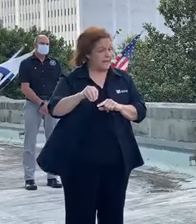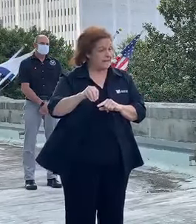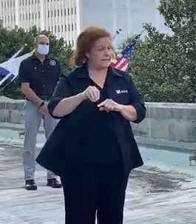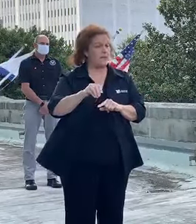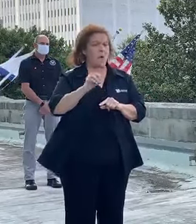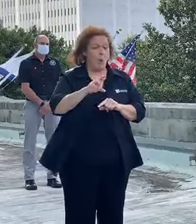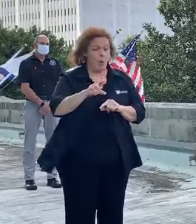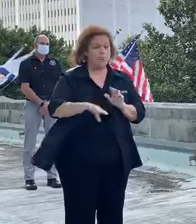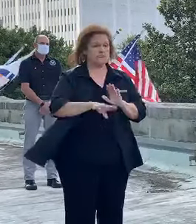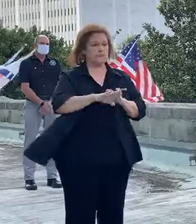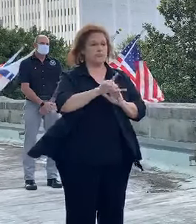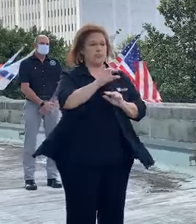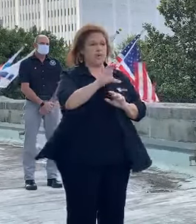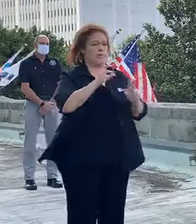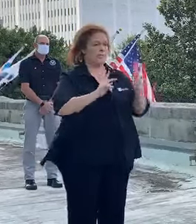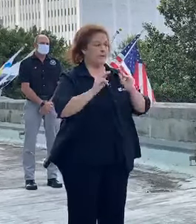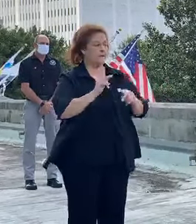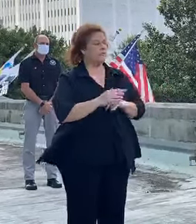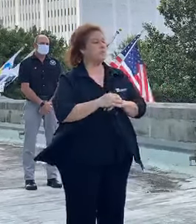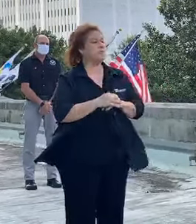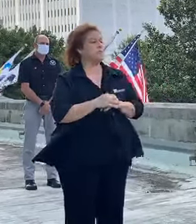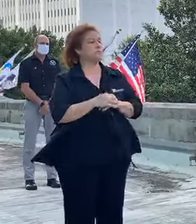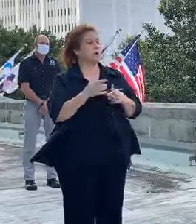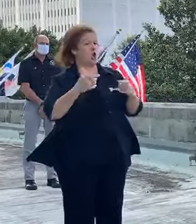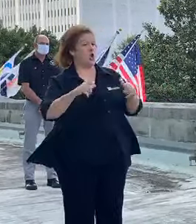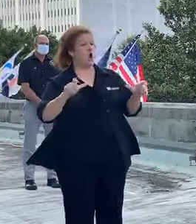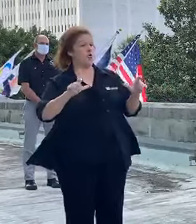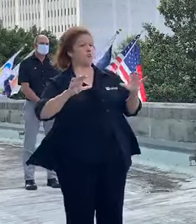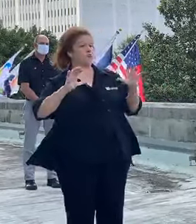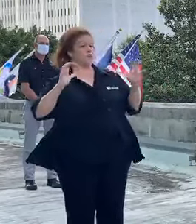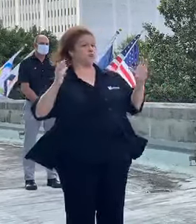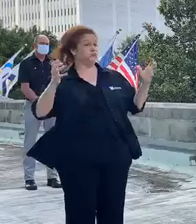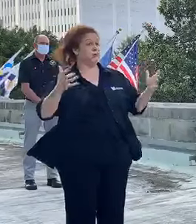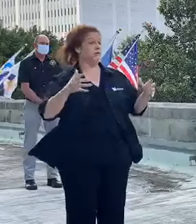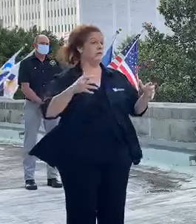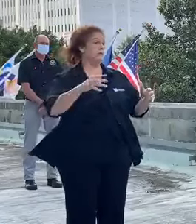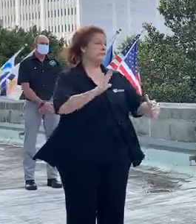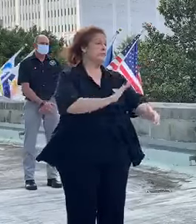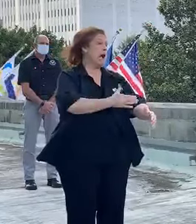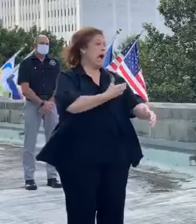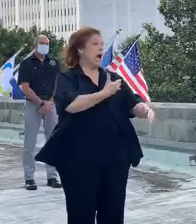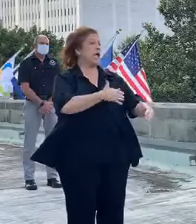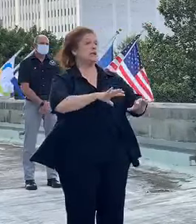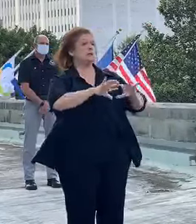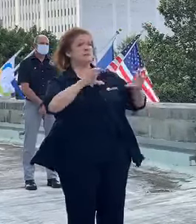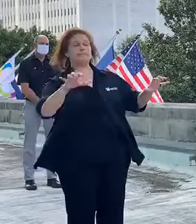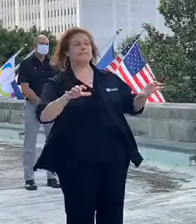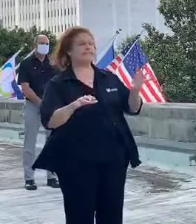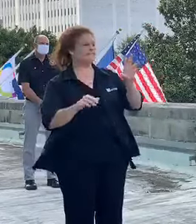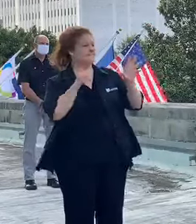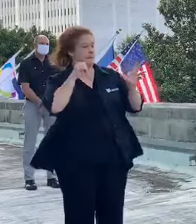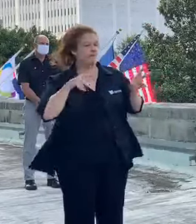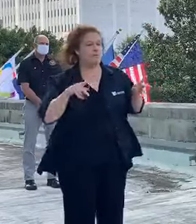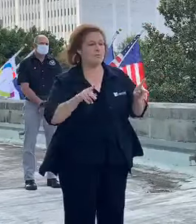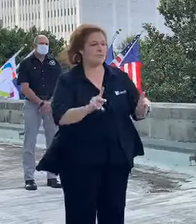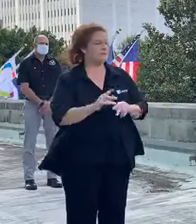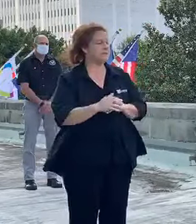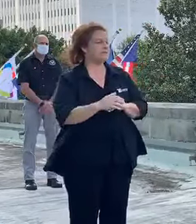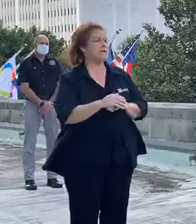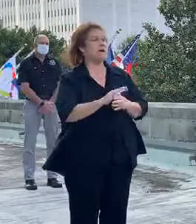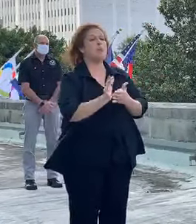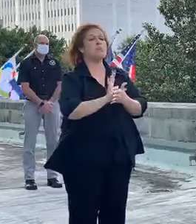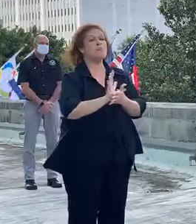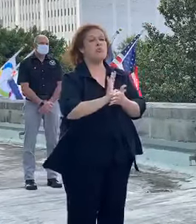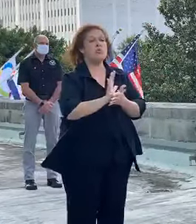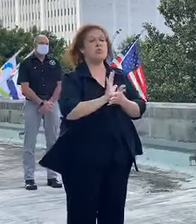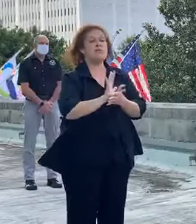is fewer. And large groups in churches like choirs will not be permitted. Movie theaters as